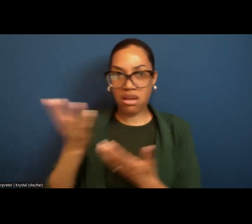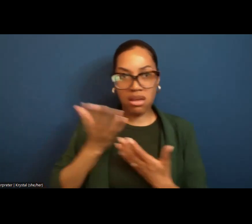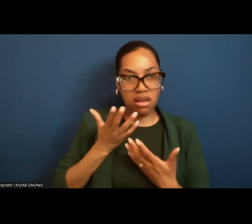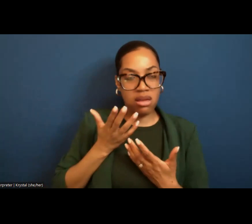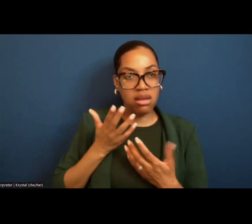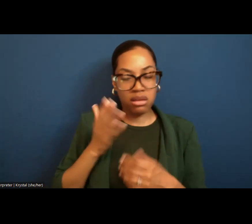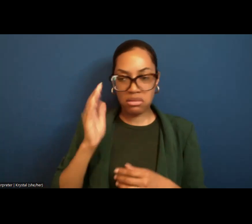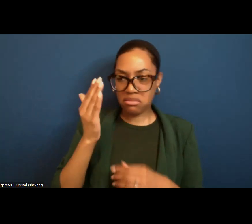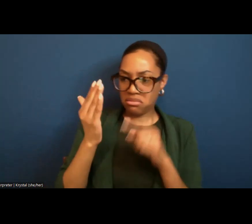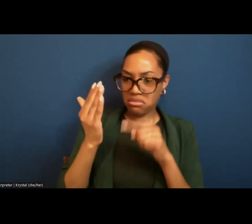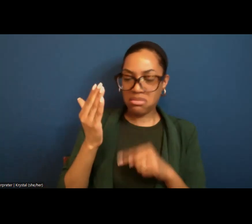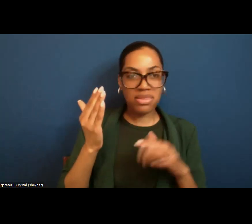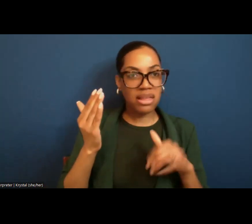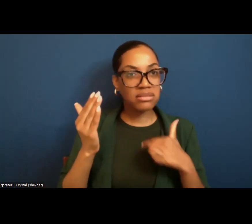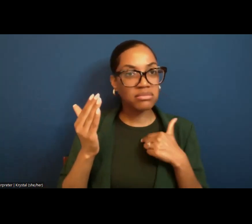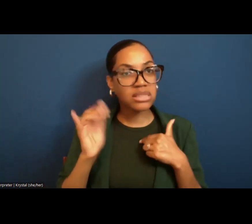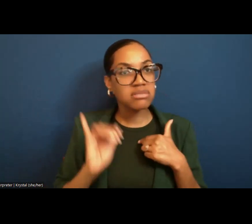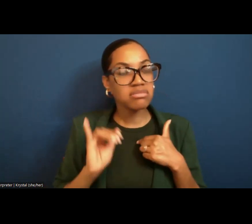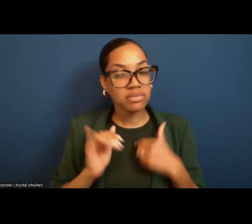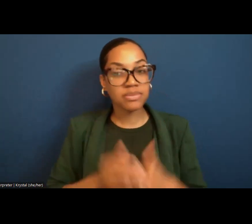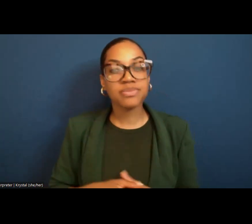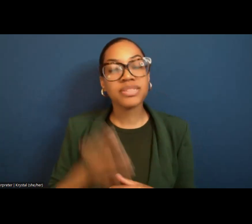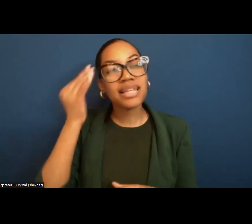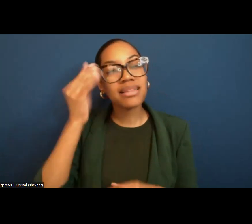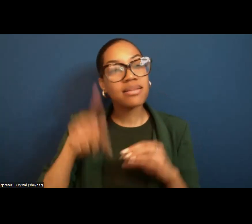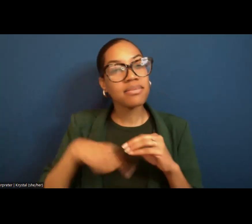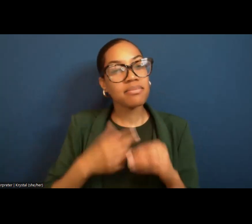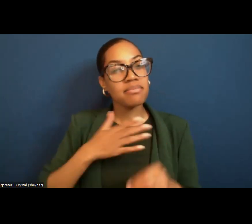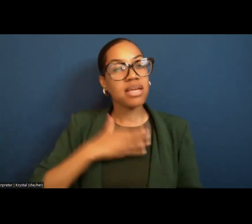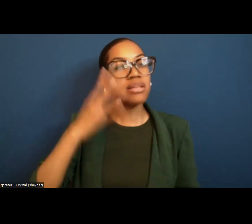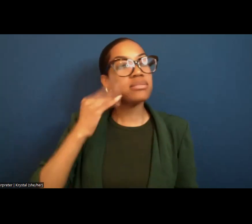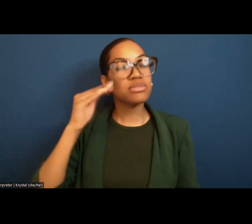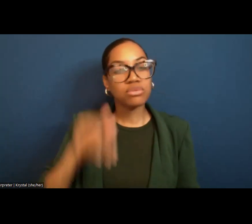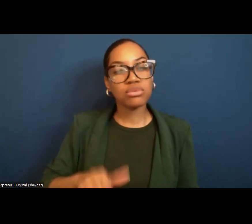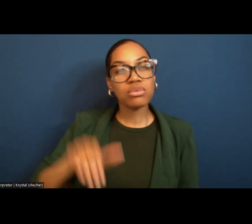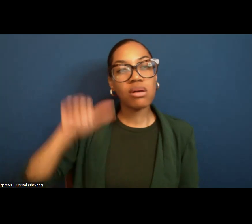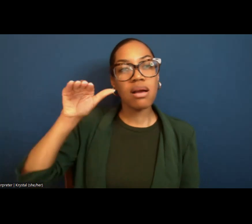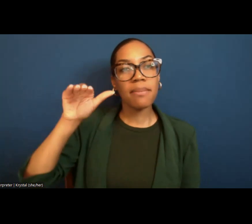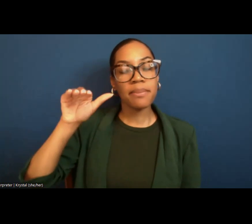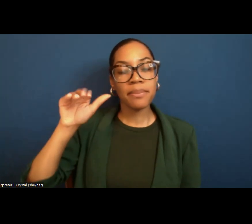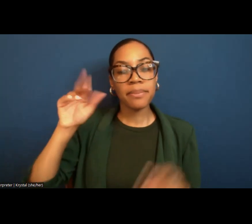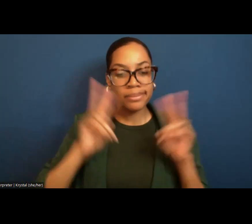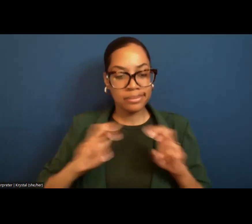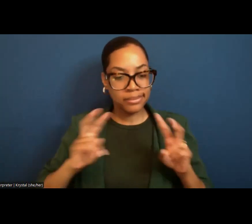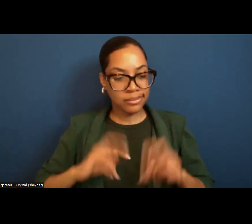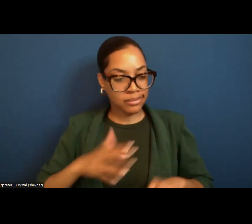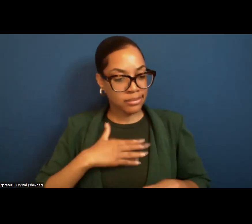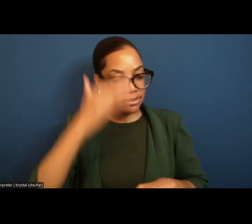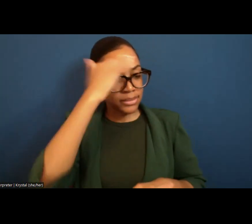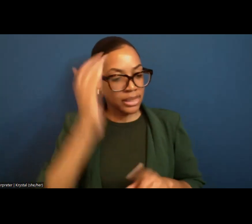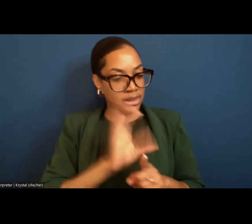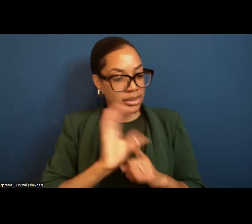shaped. And I reflect on my experience growing up in terms of thinking about my Blackness and how a lot of